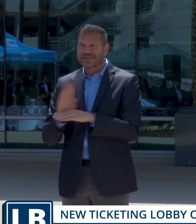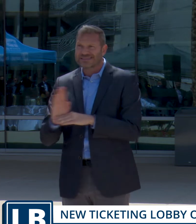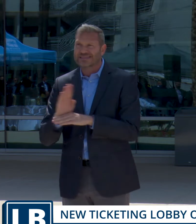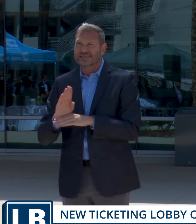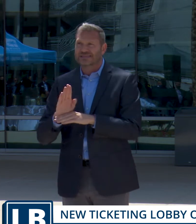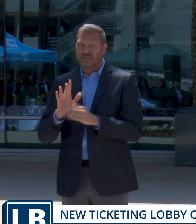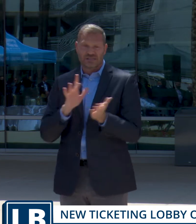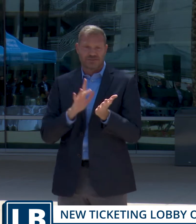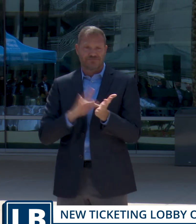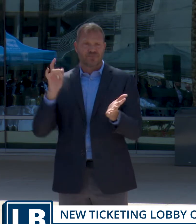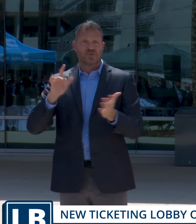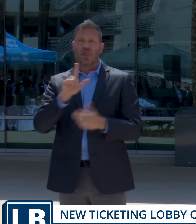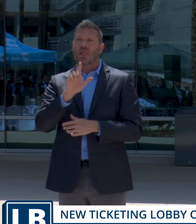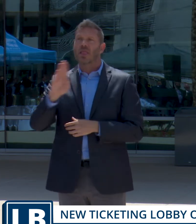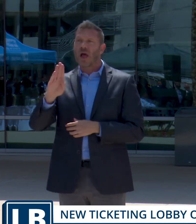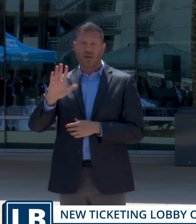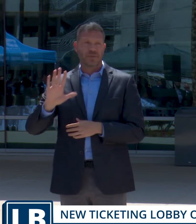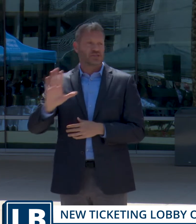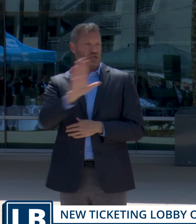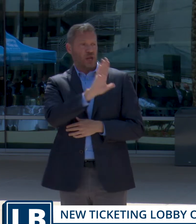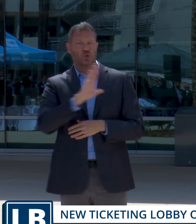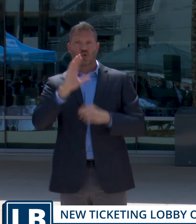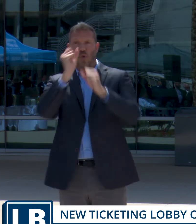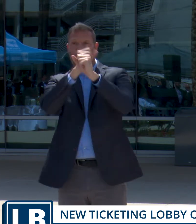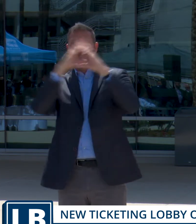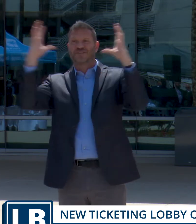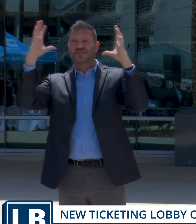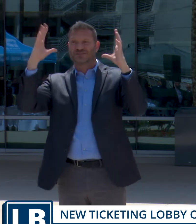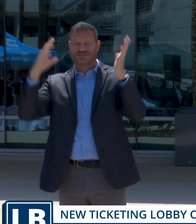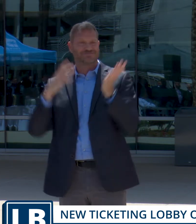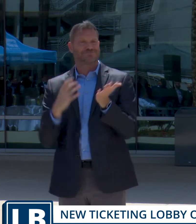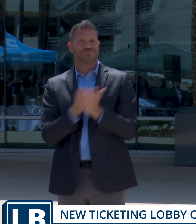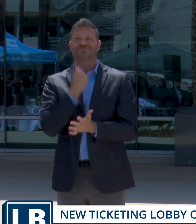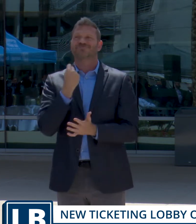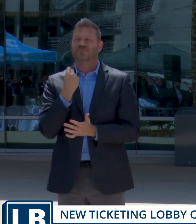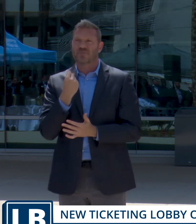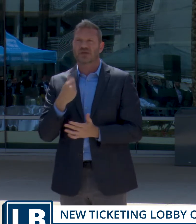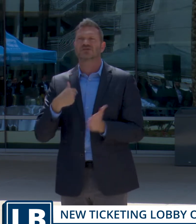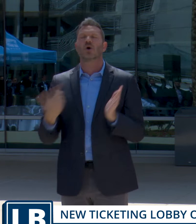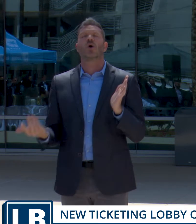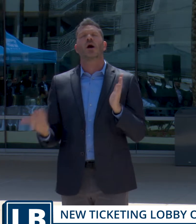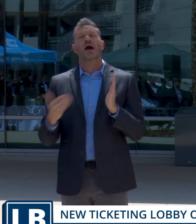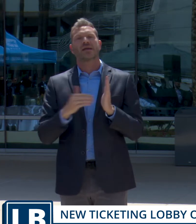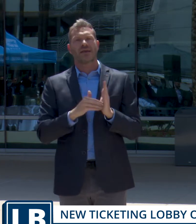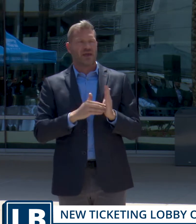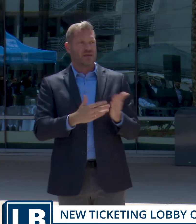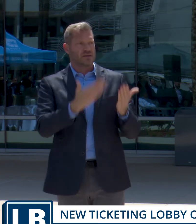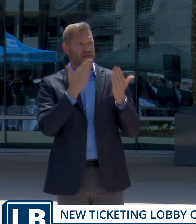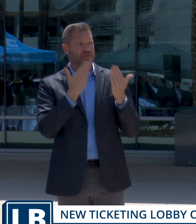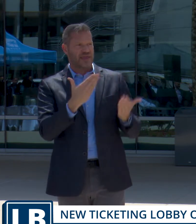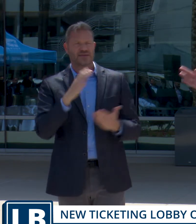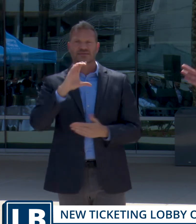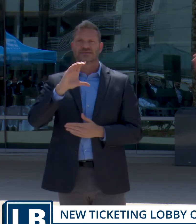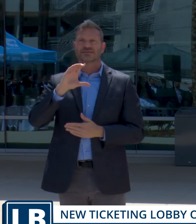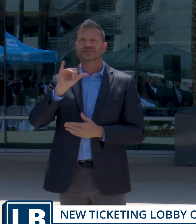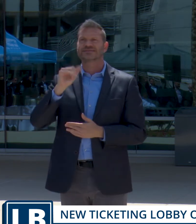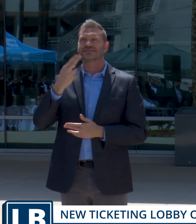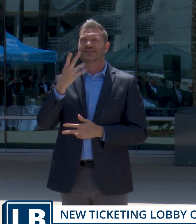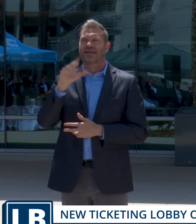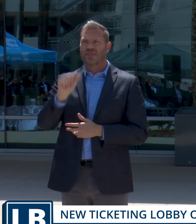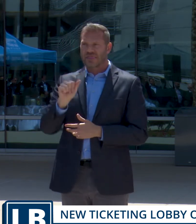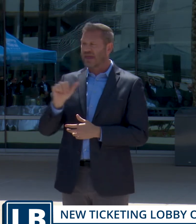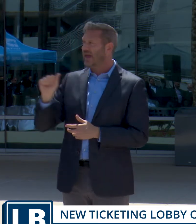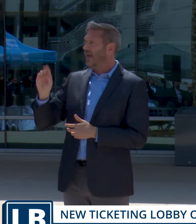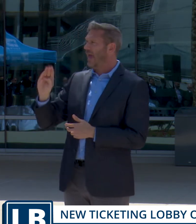the vision that you all created. So I want to echo again my thanks to Cynthia, Ambi,